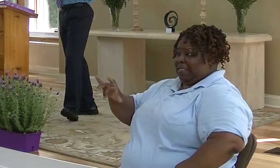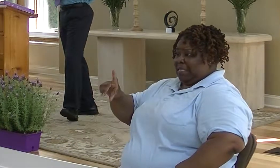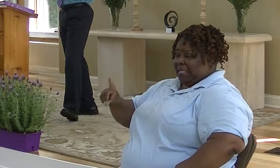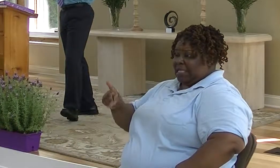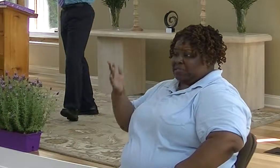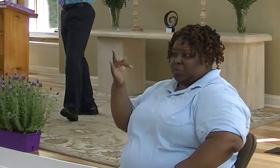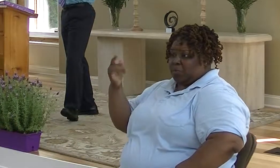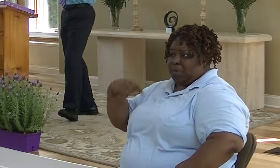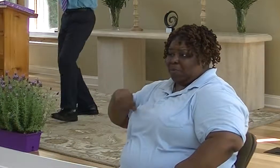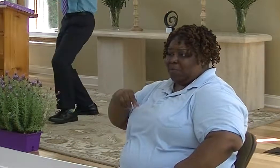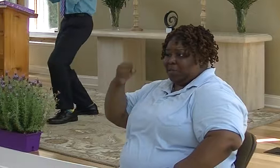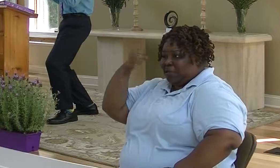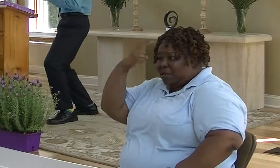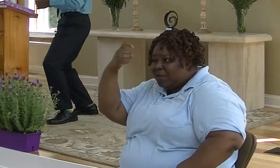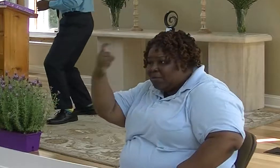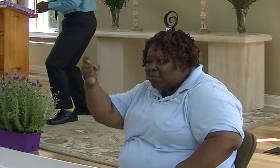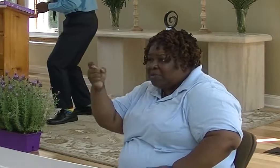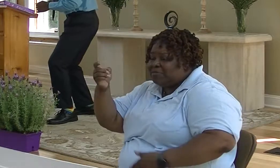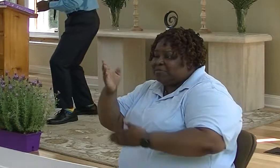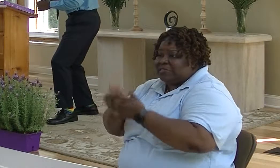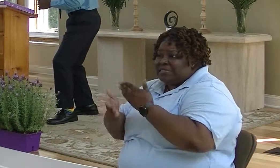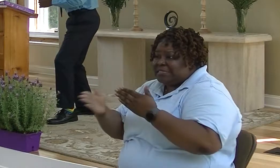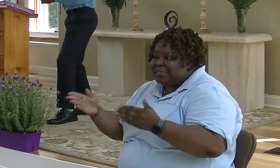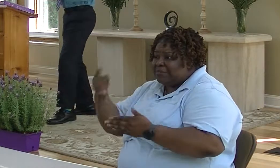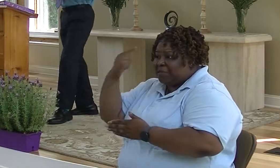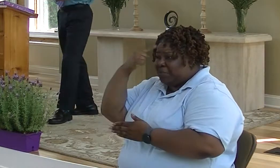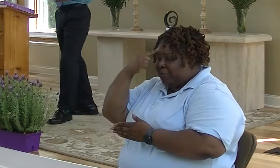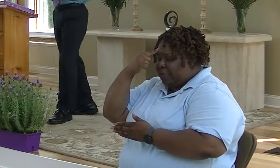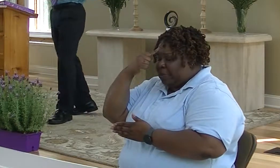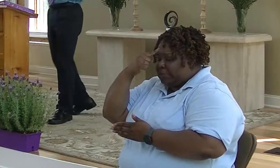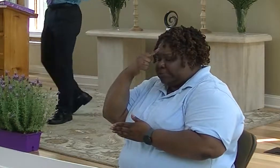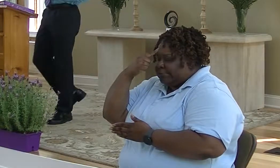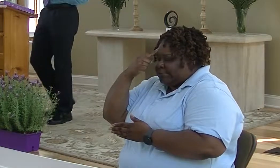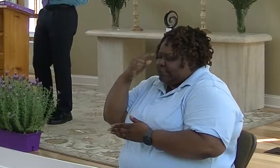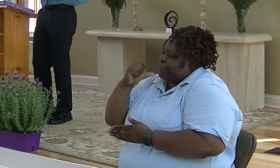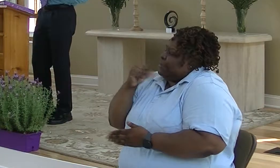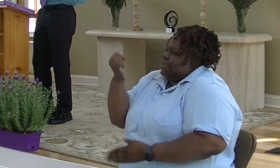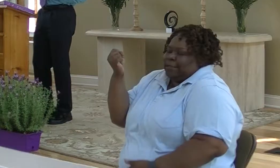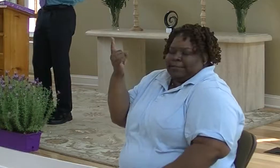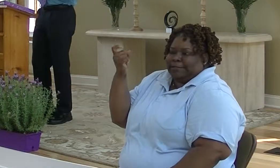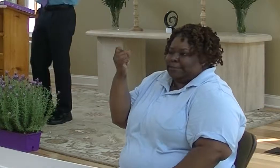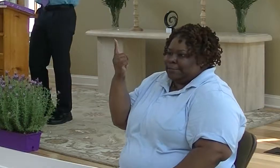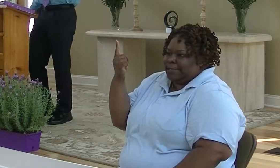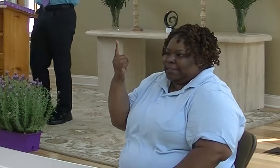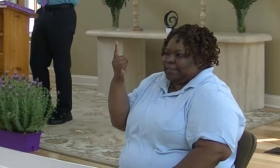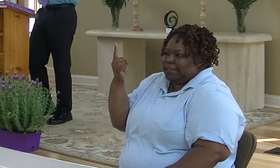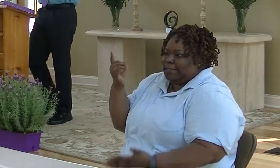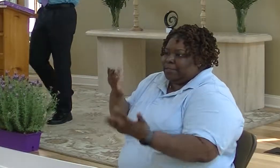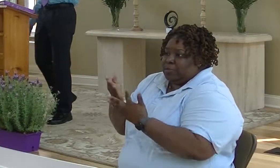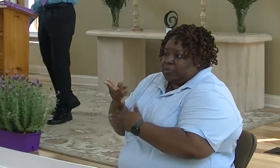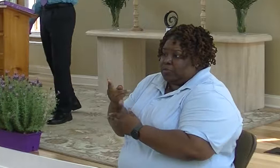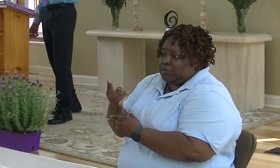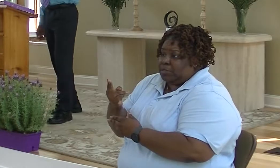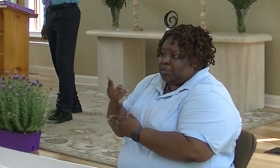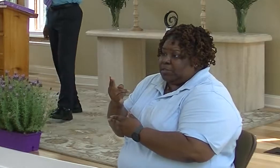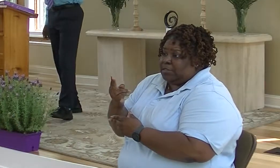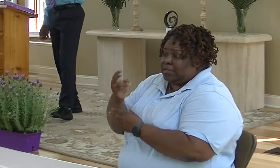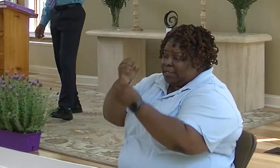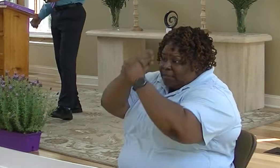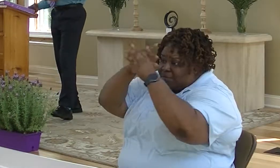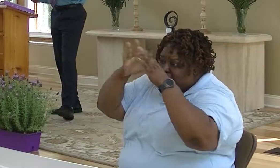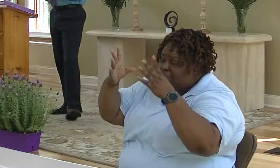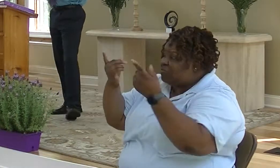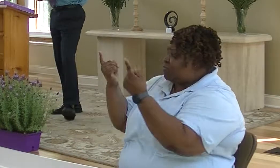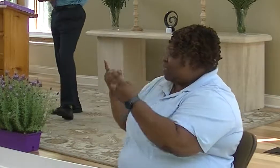imagining something and the brain can't tell the difference between what we imagine and what is really happening. That's